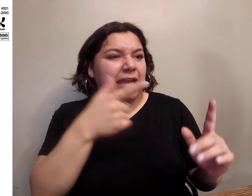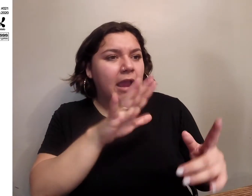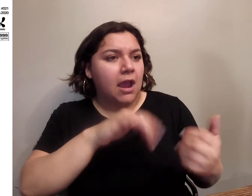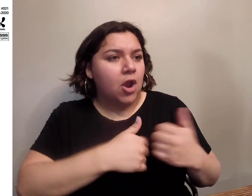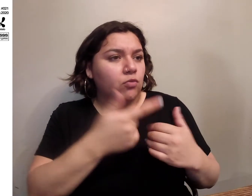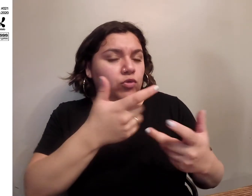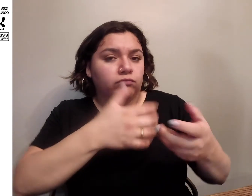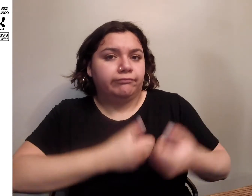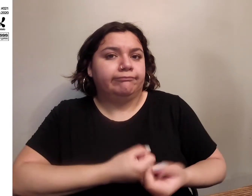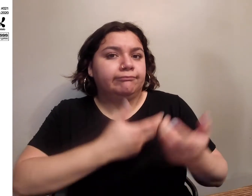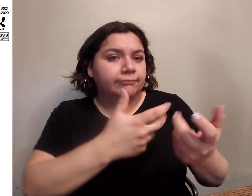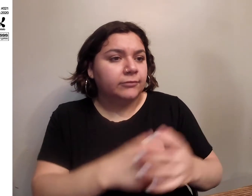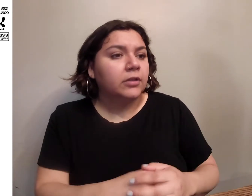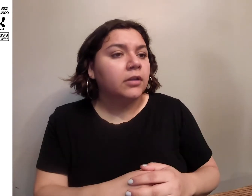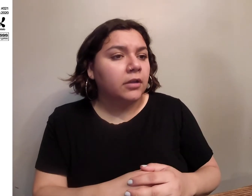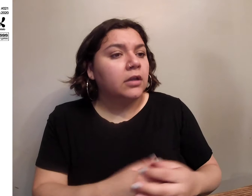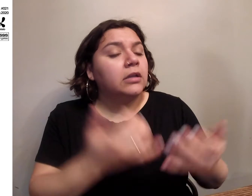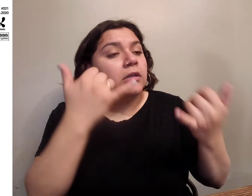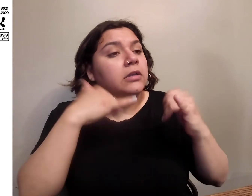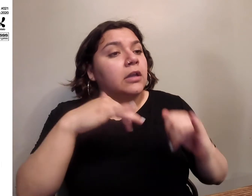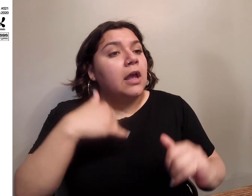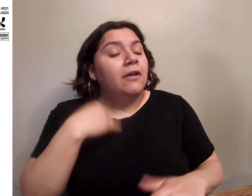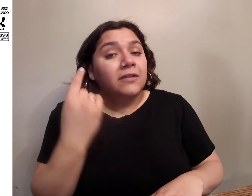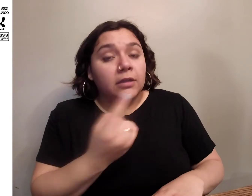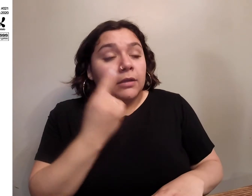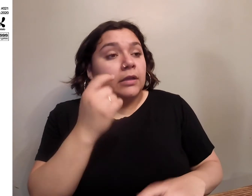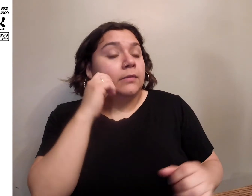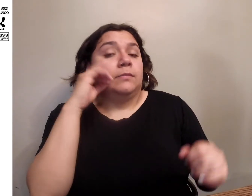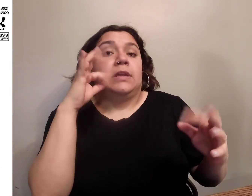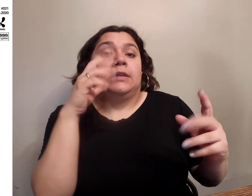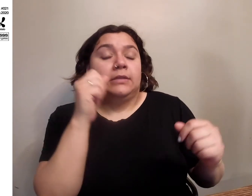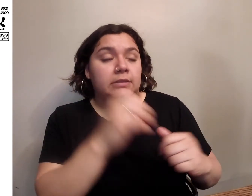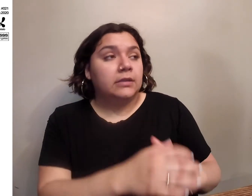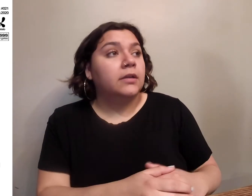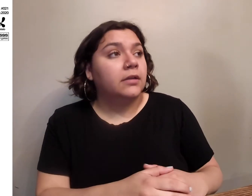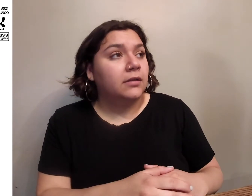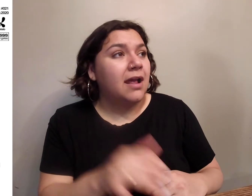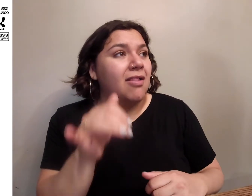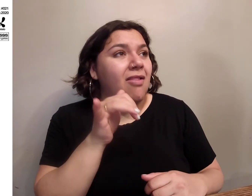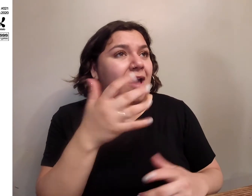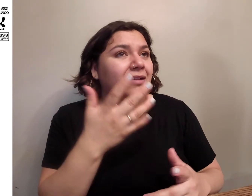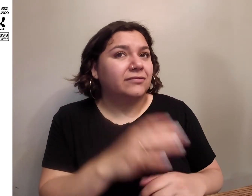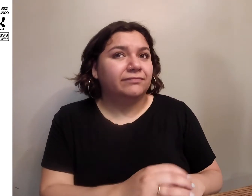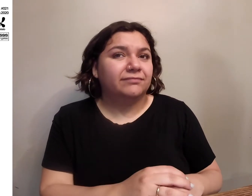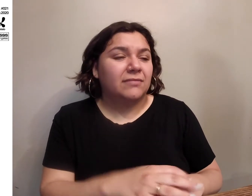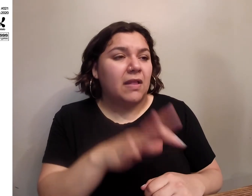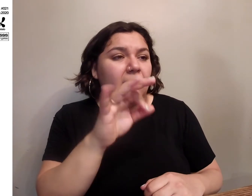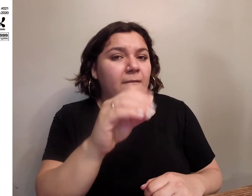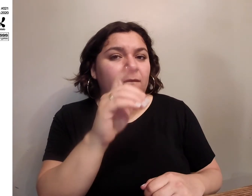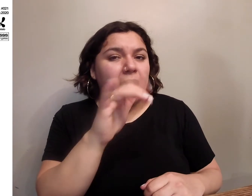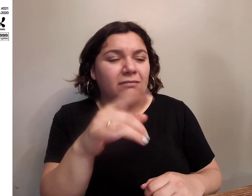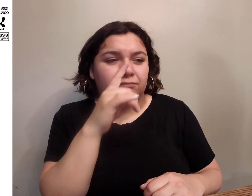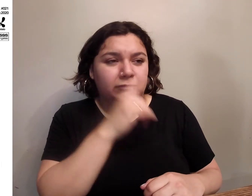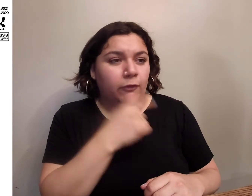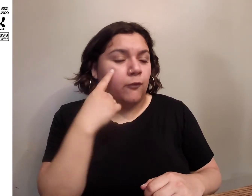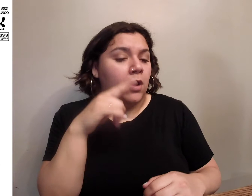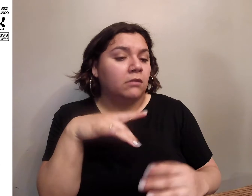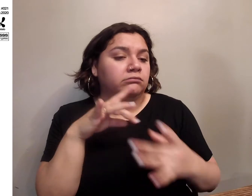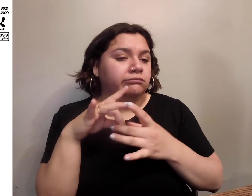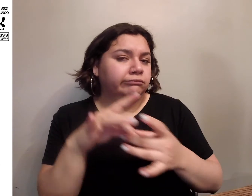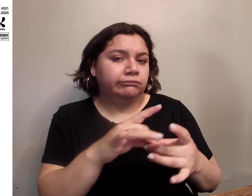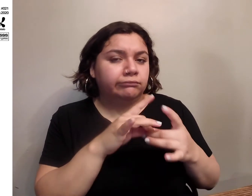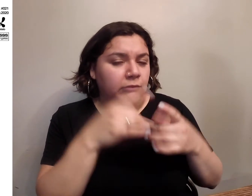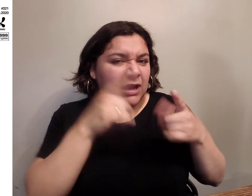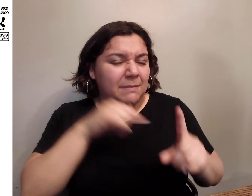it. There is something extraordinary, a kind of the folly of contiguity of this city.